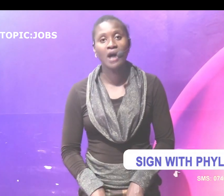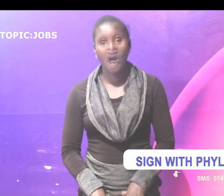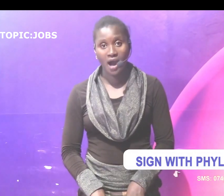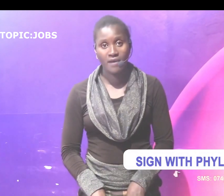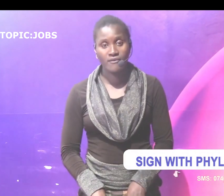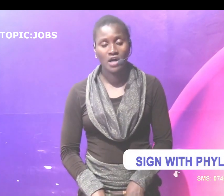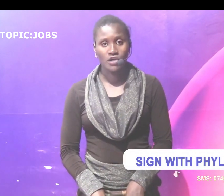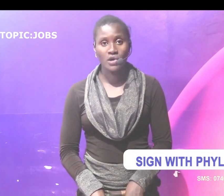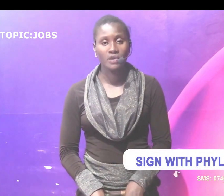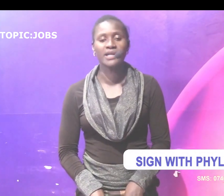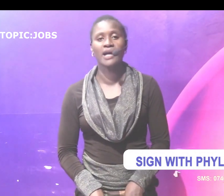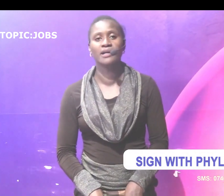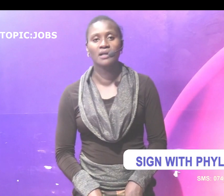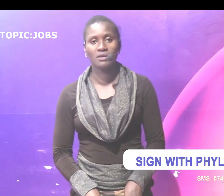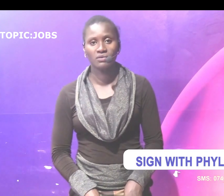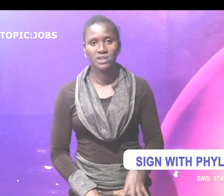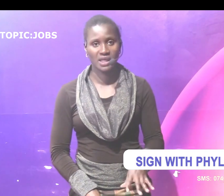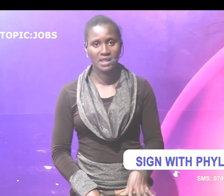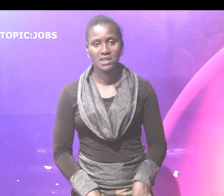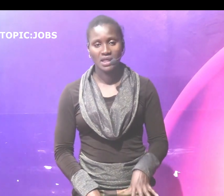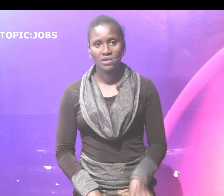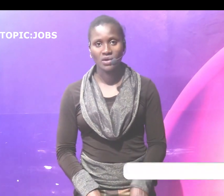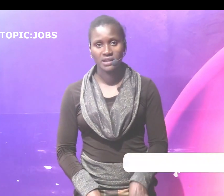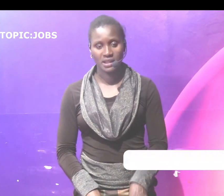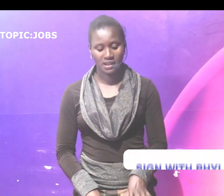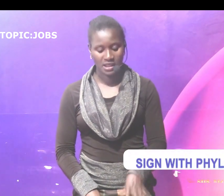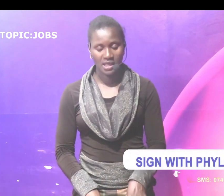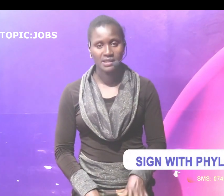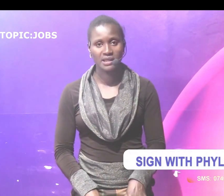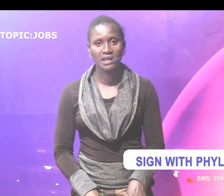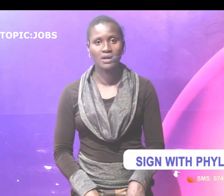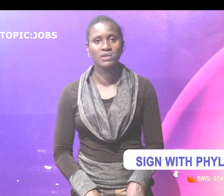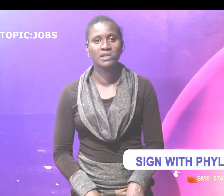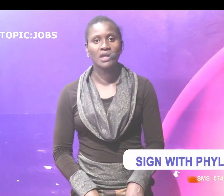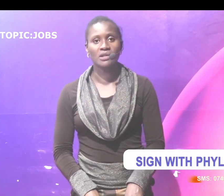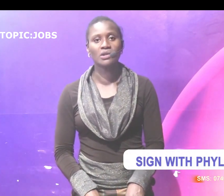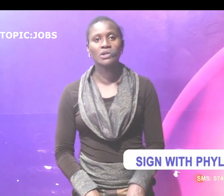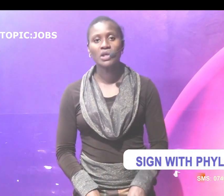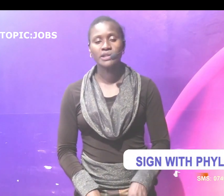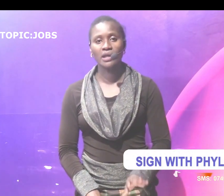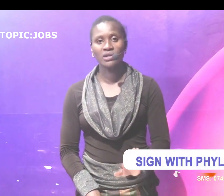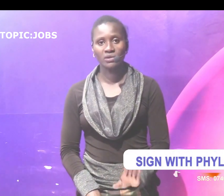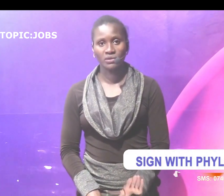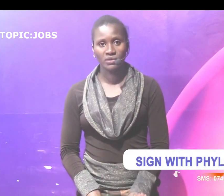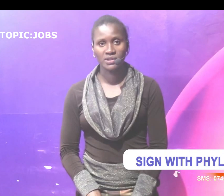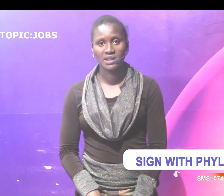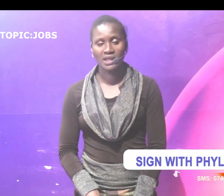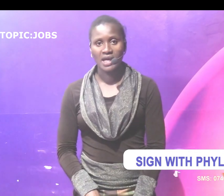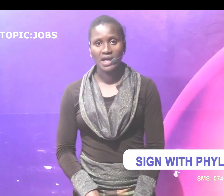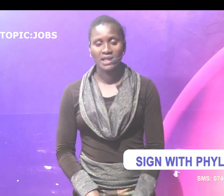have doctor. How do we sign doctor in Kenya Sign Language? So doctor, you will use a letter D